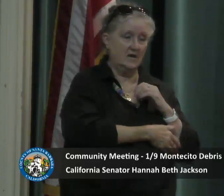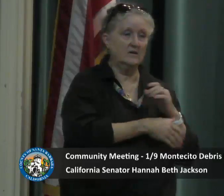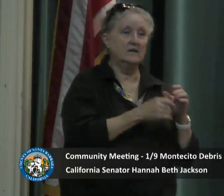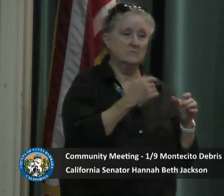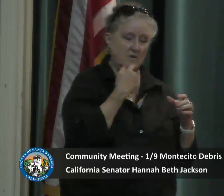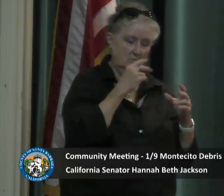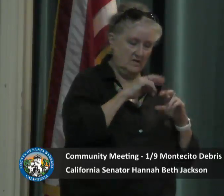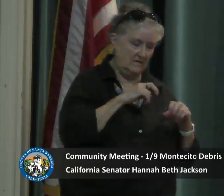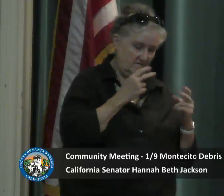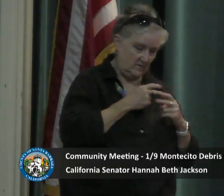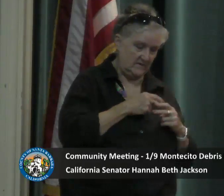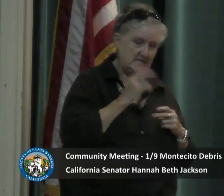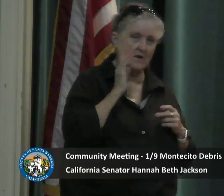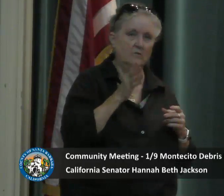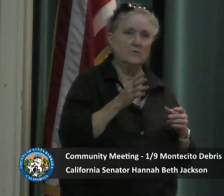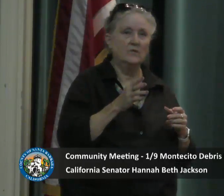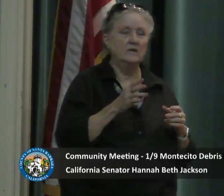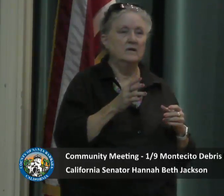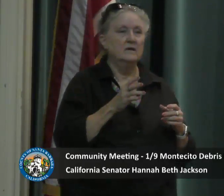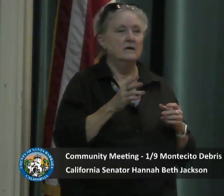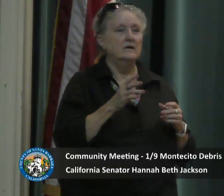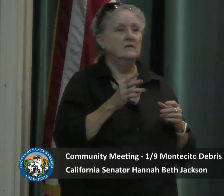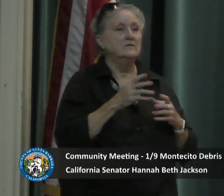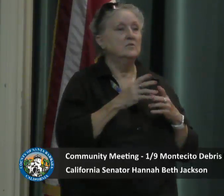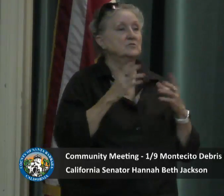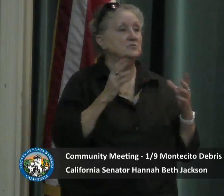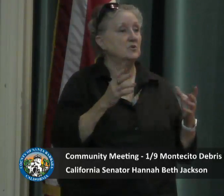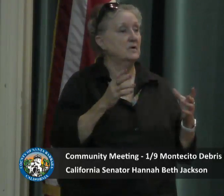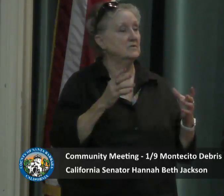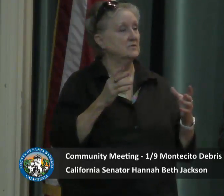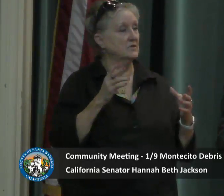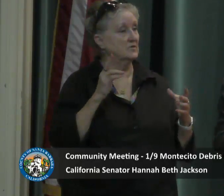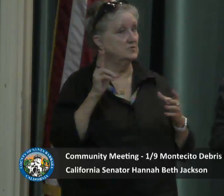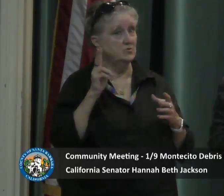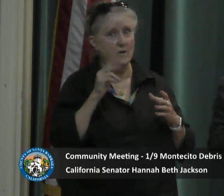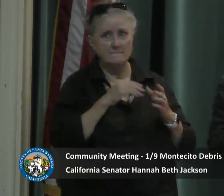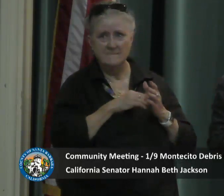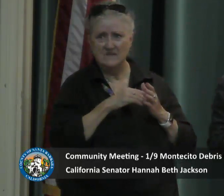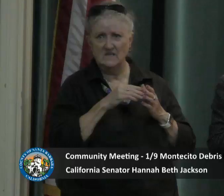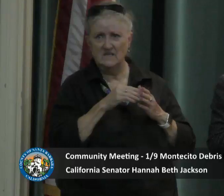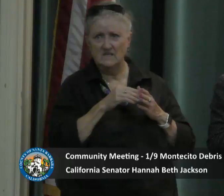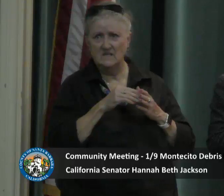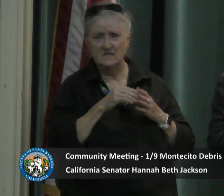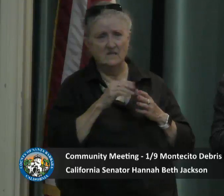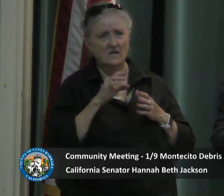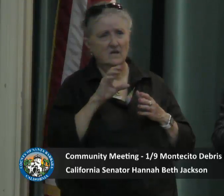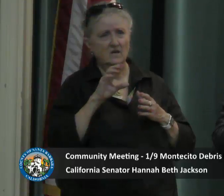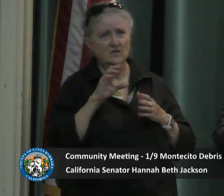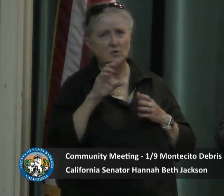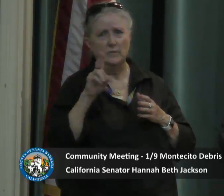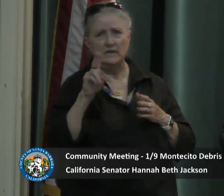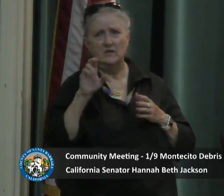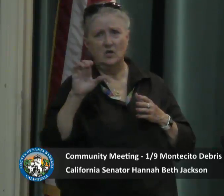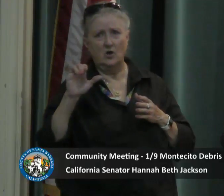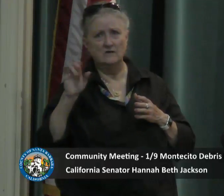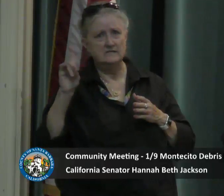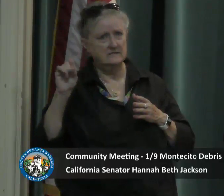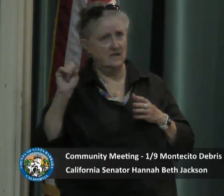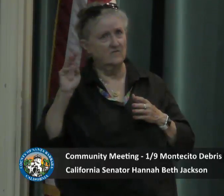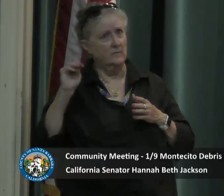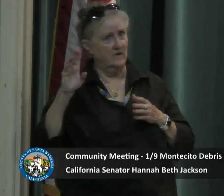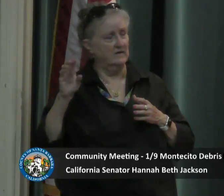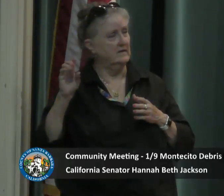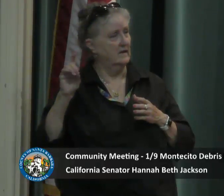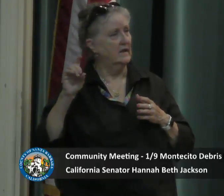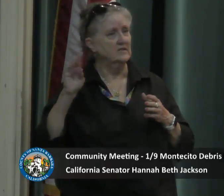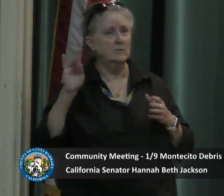will figure this one out. There is so much, 2 million cubic yards of mud and debris. I mean,